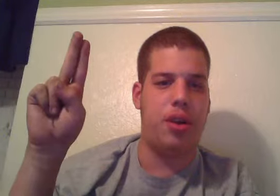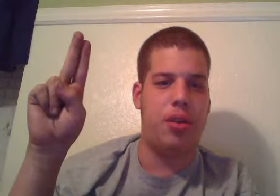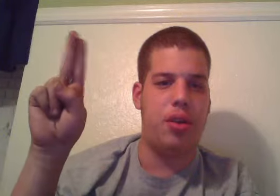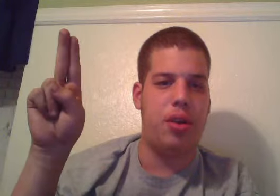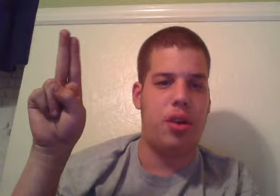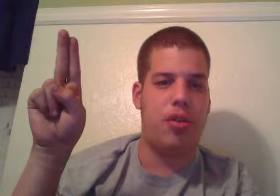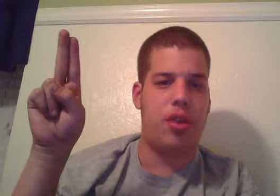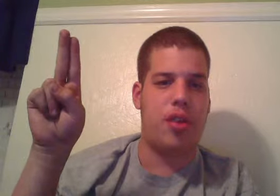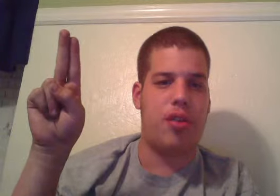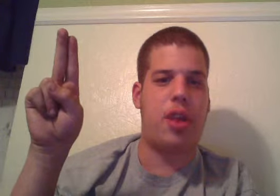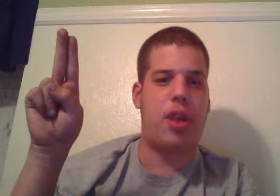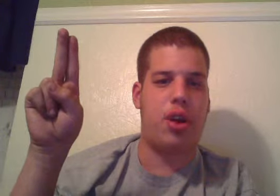just like the scout's honor.